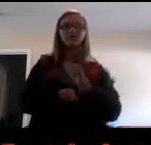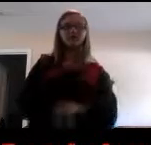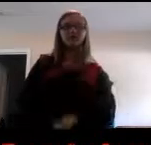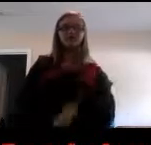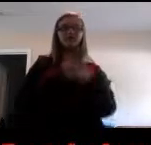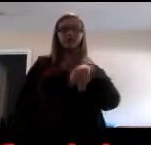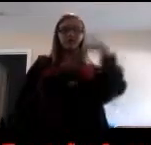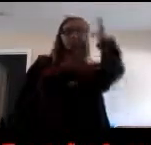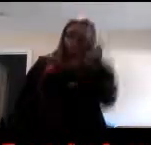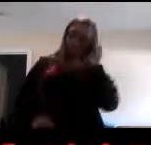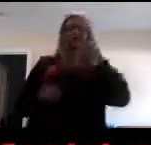cement